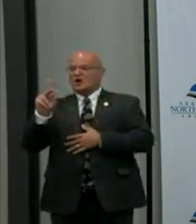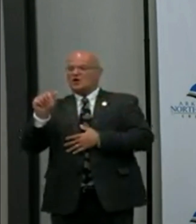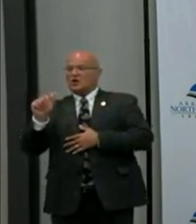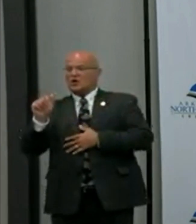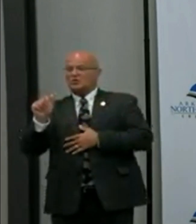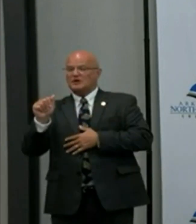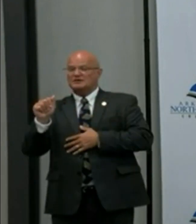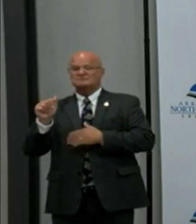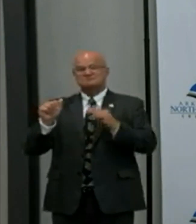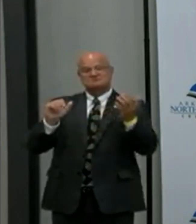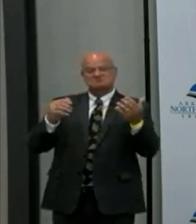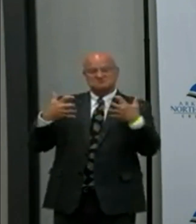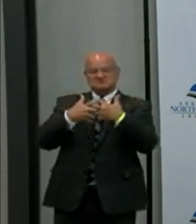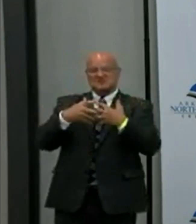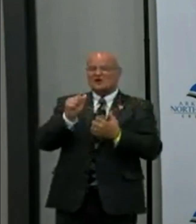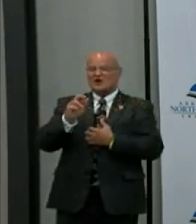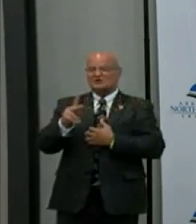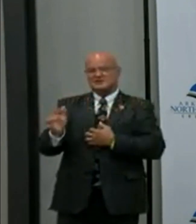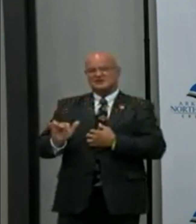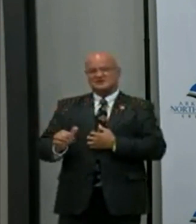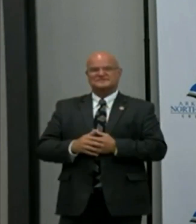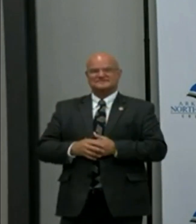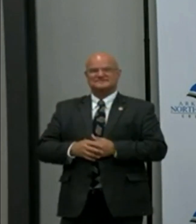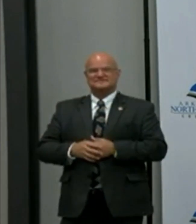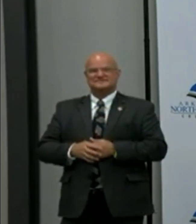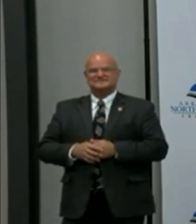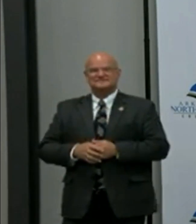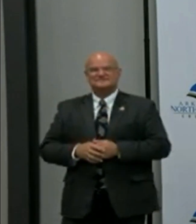does and see if that's a good fit for Arkansas.